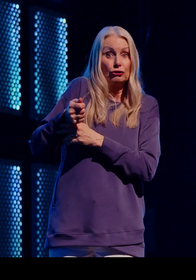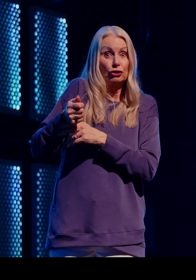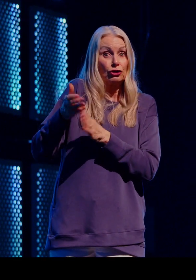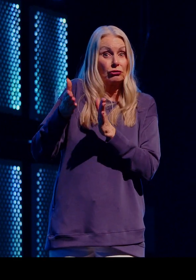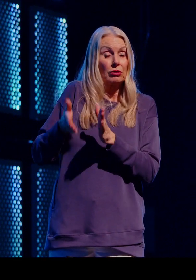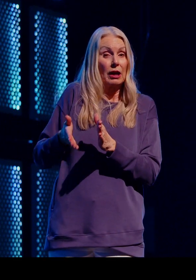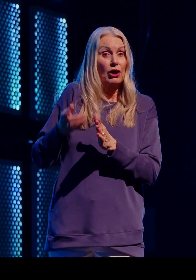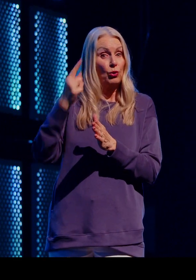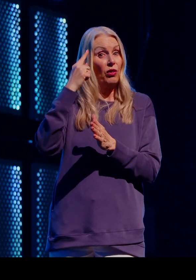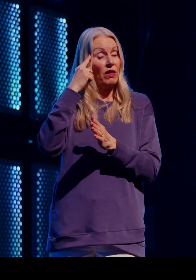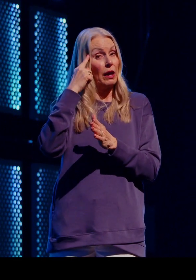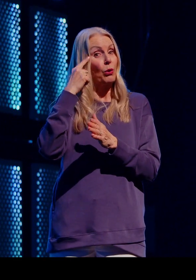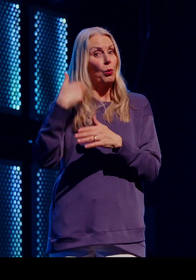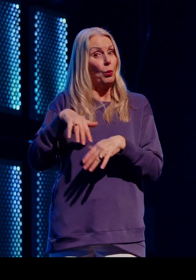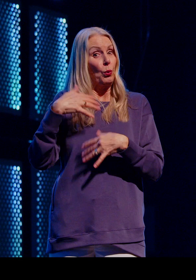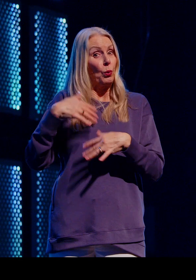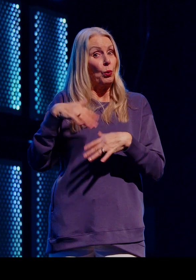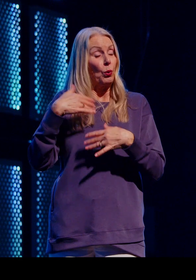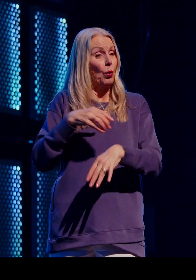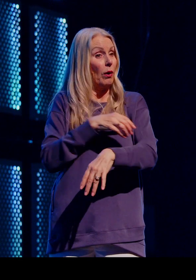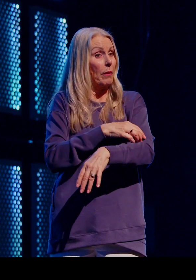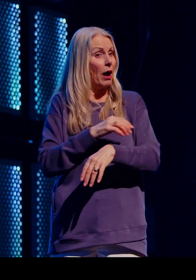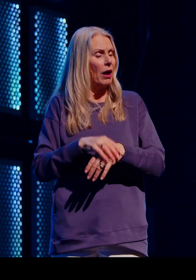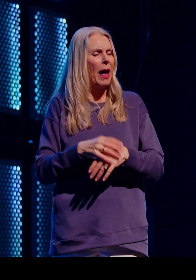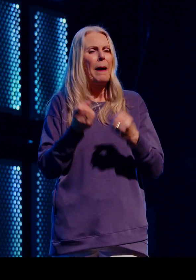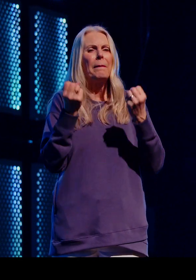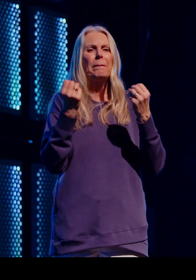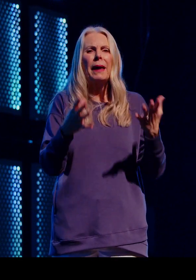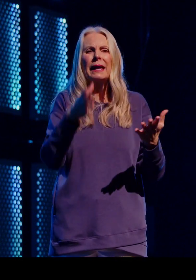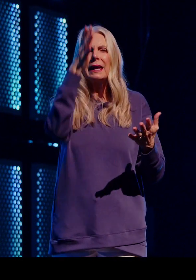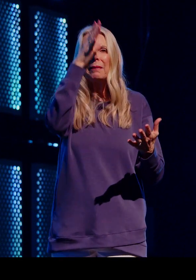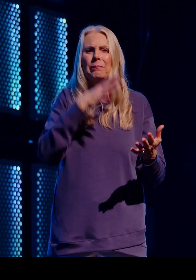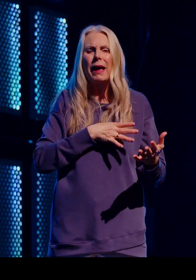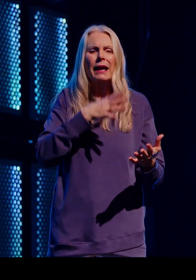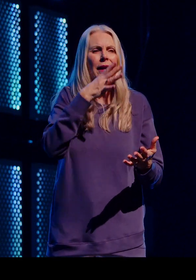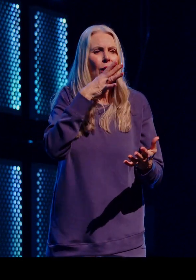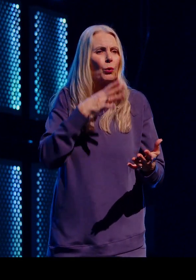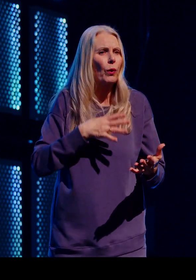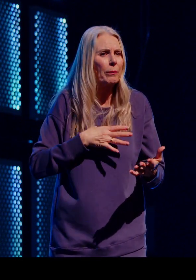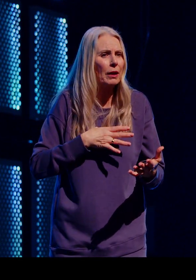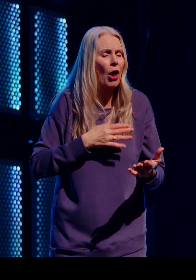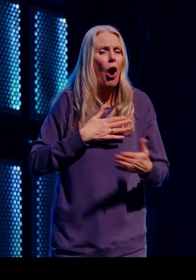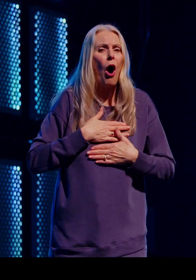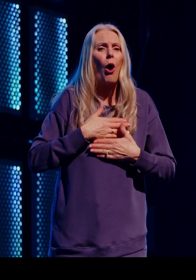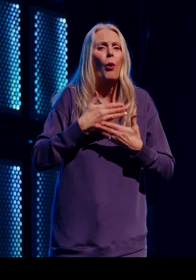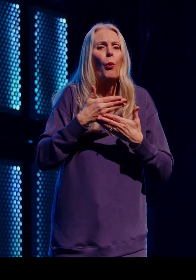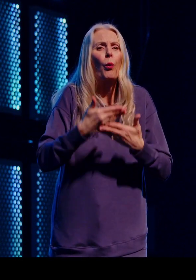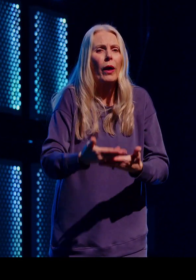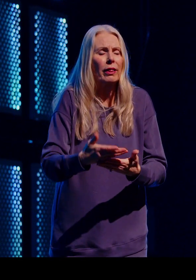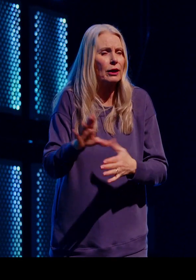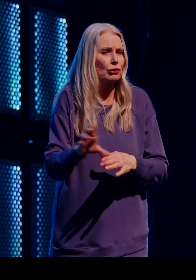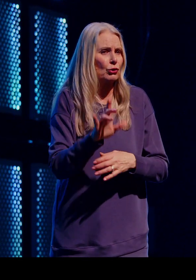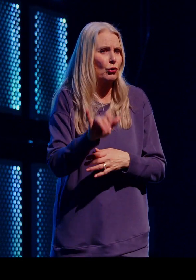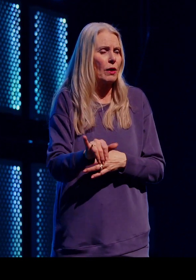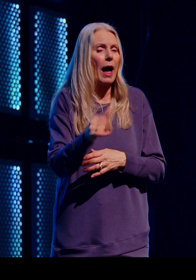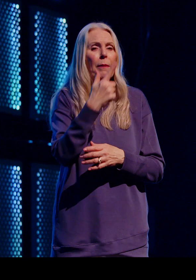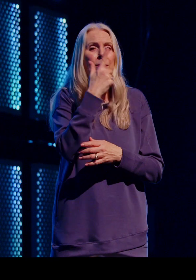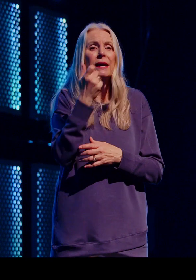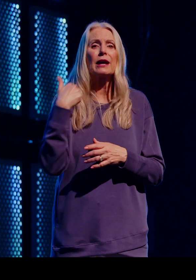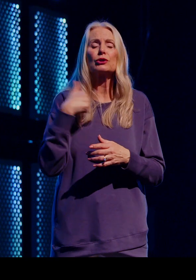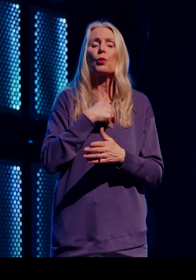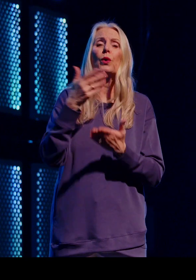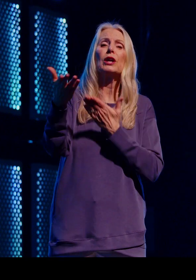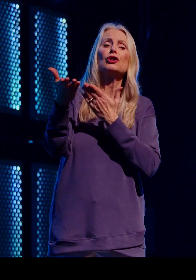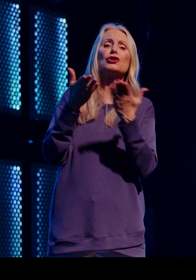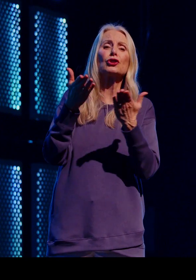a servant. And we have many men in our church and women, I know, in our church who are willing to do that. Why? Because we serve a faithful, humble king who's